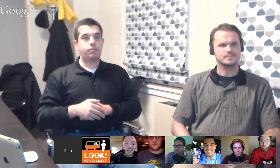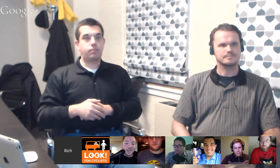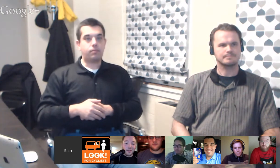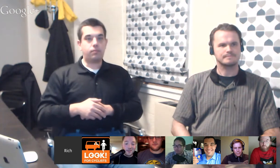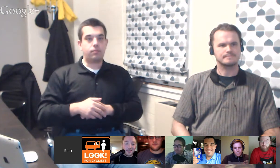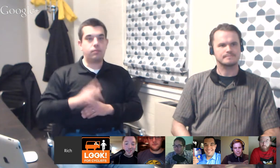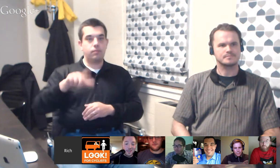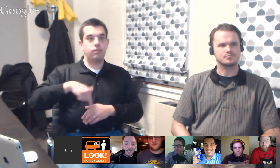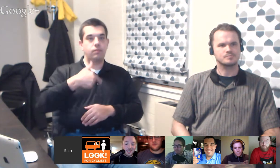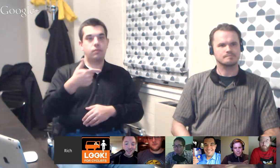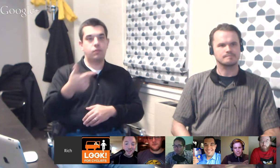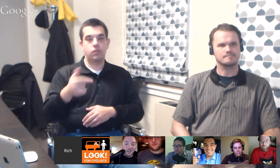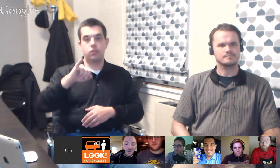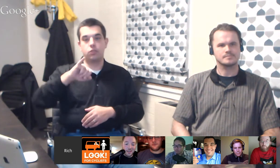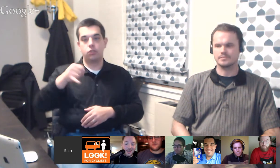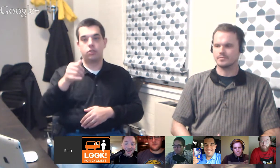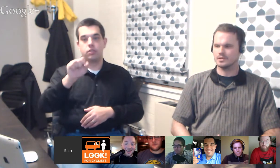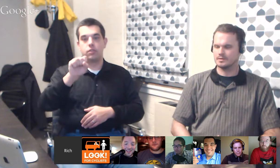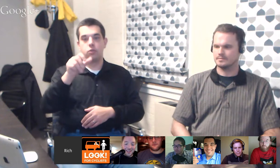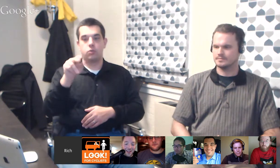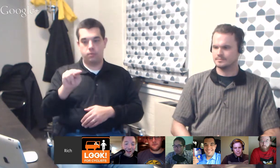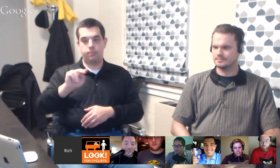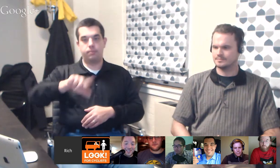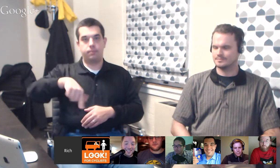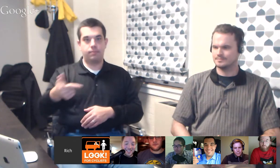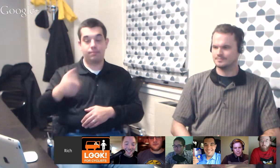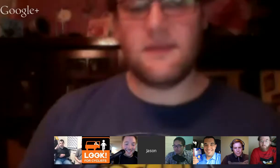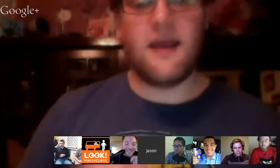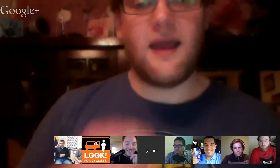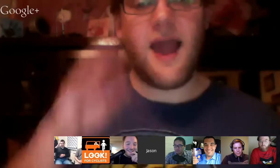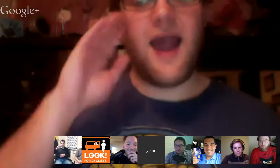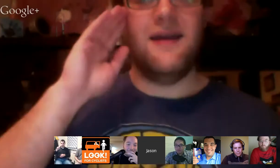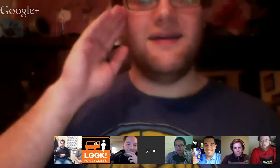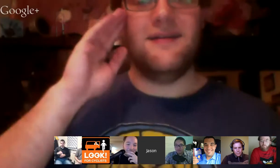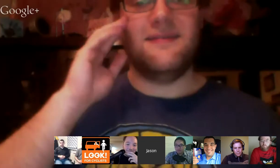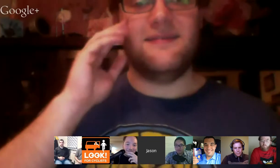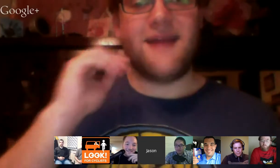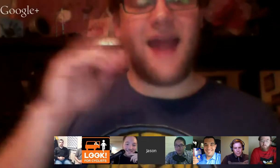to kick it over to Jason. Hi, Jason.